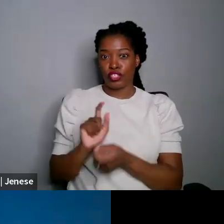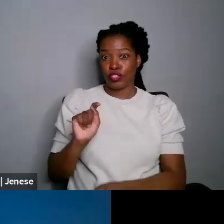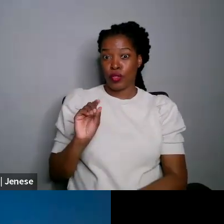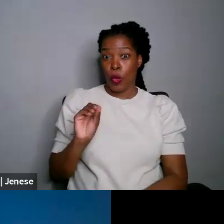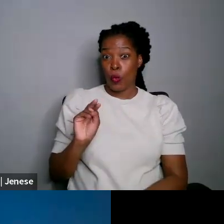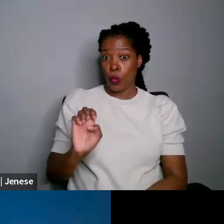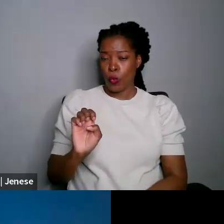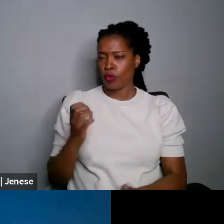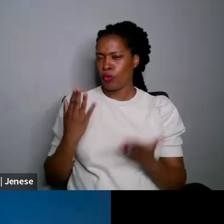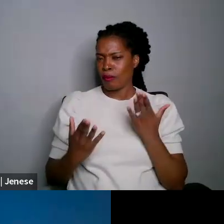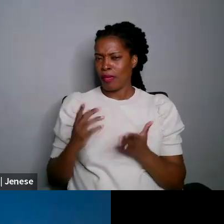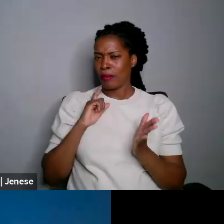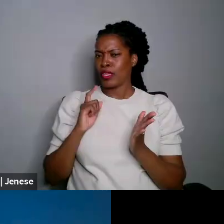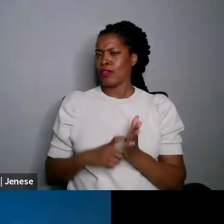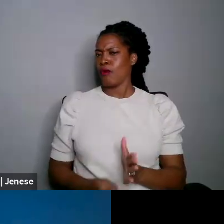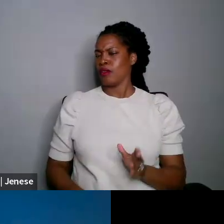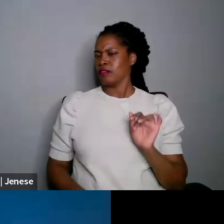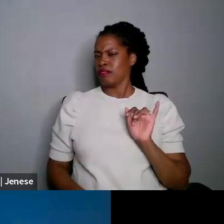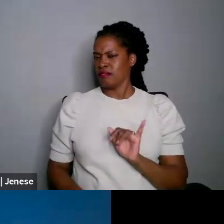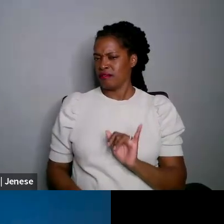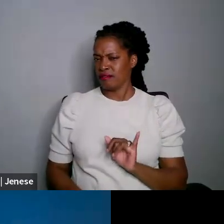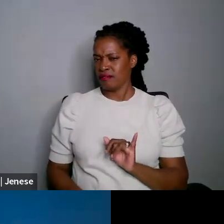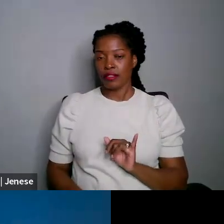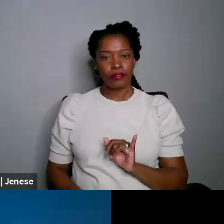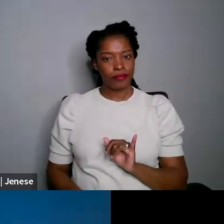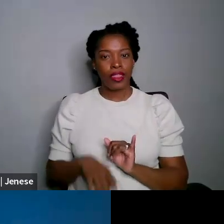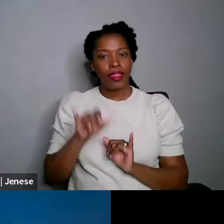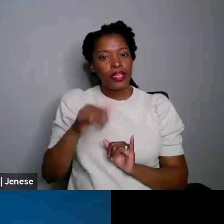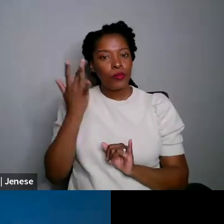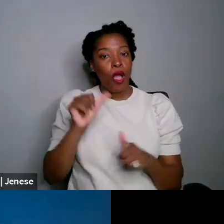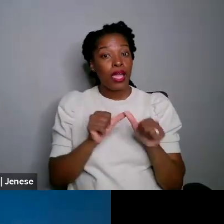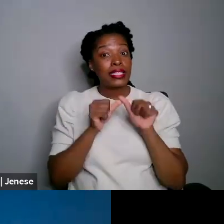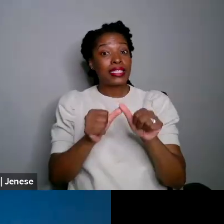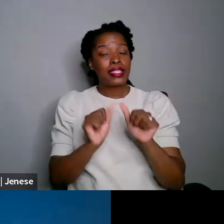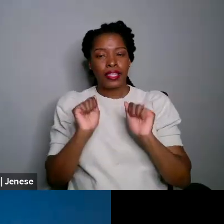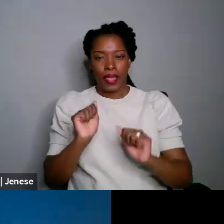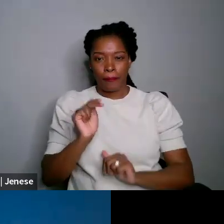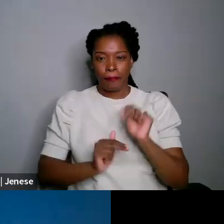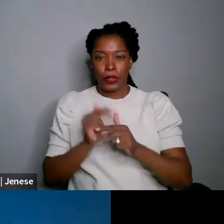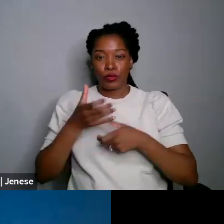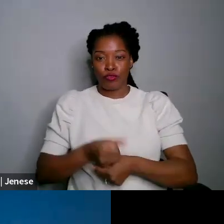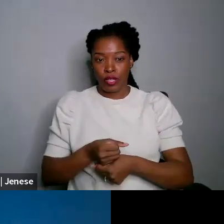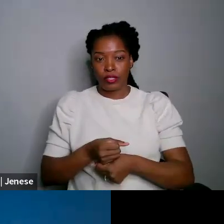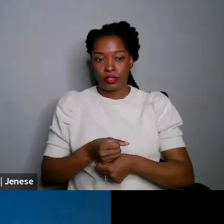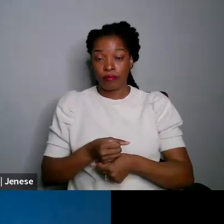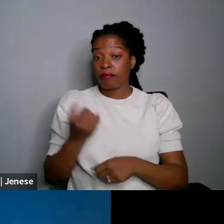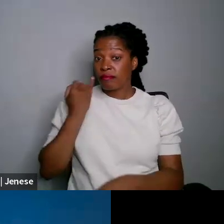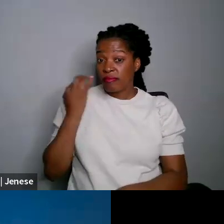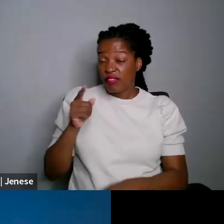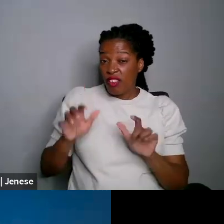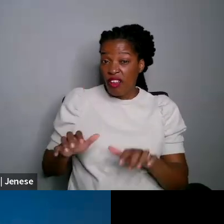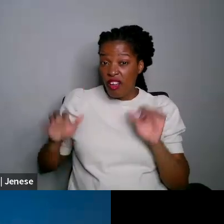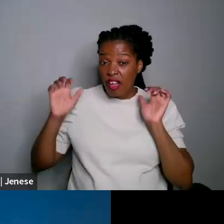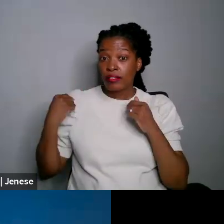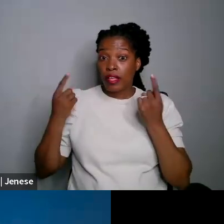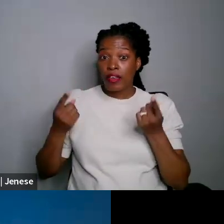noticed right away. And that's why consistency builds trust. If your audience ever thanks you